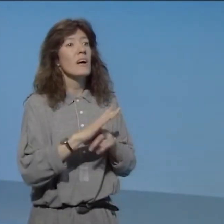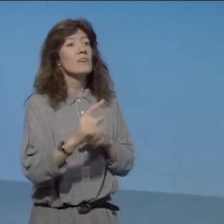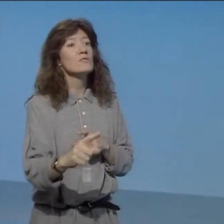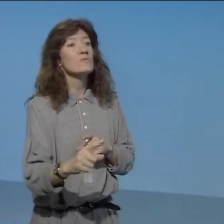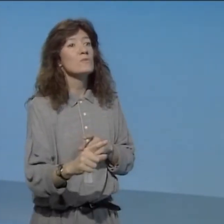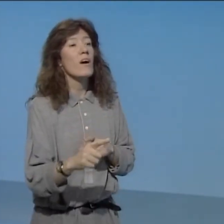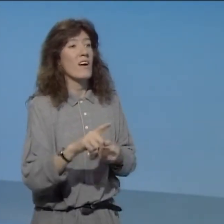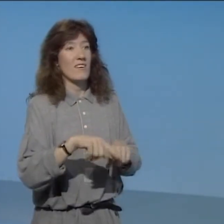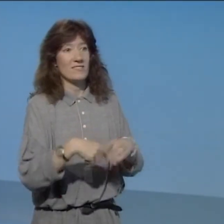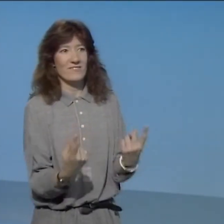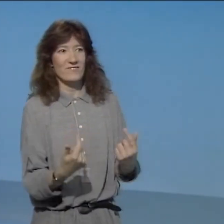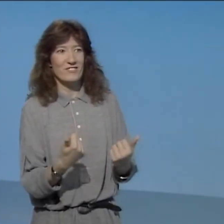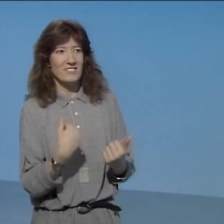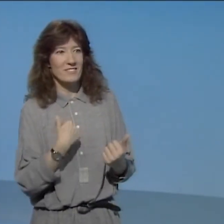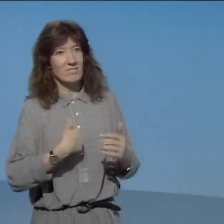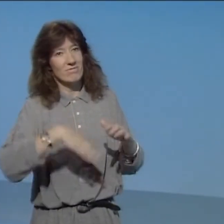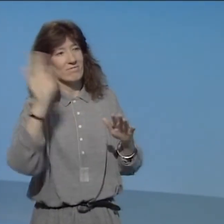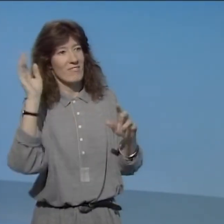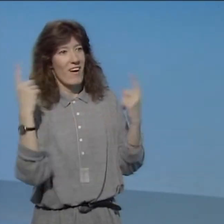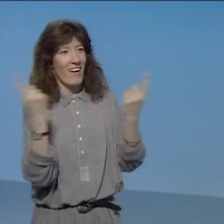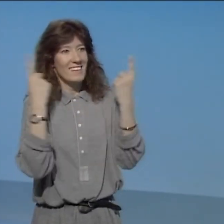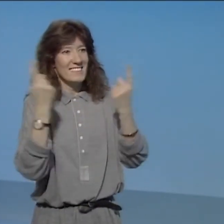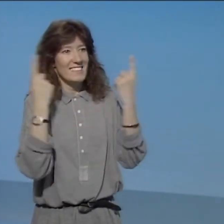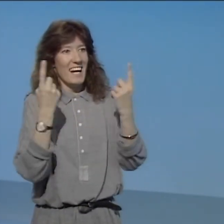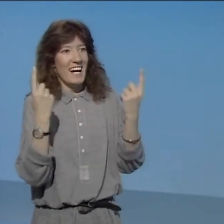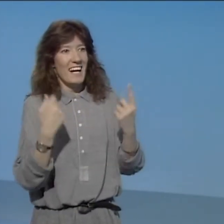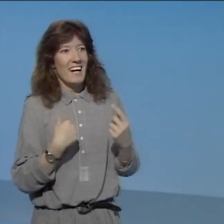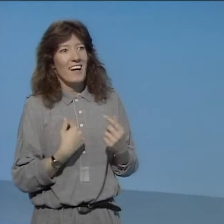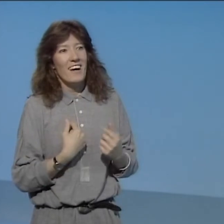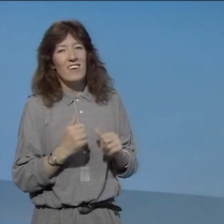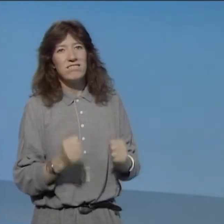Next week's different. I'm going on holiday.